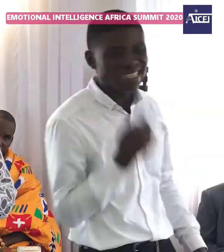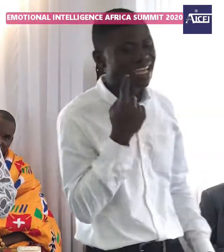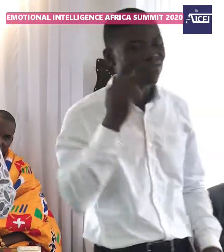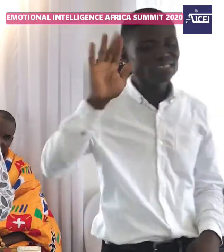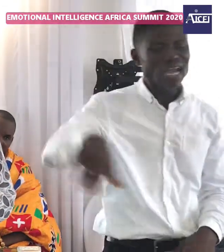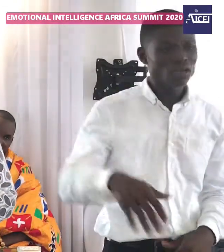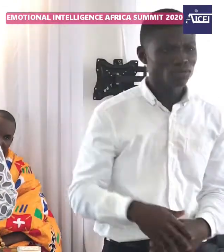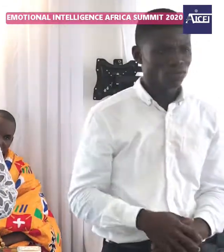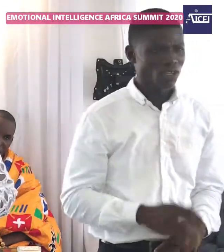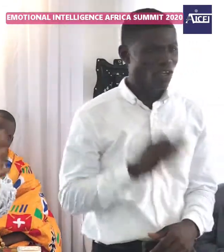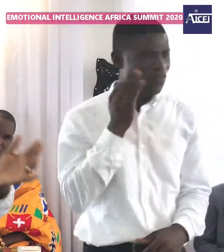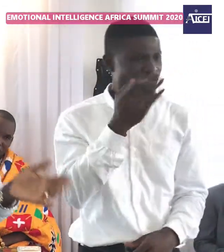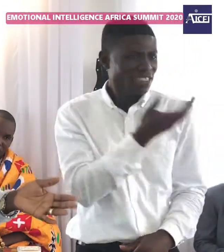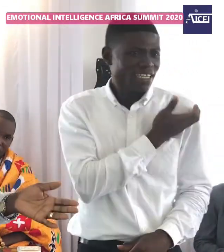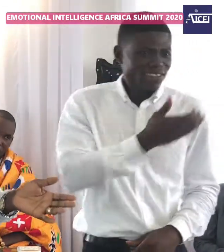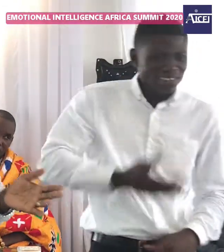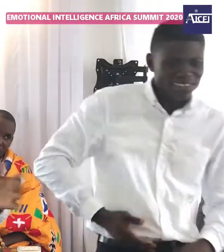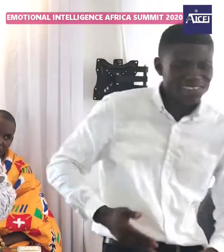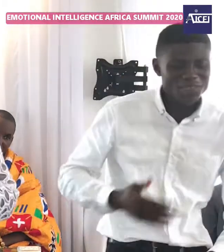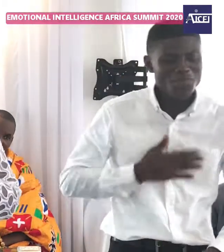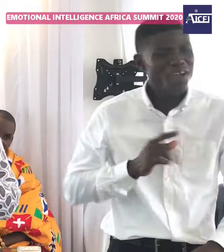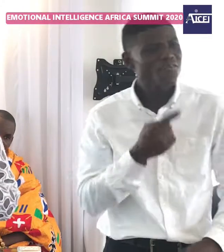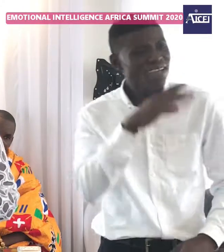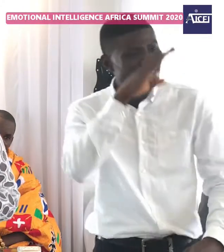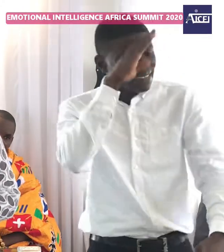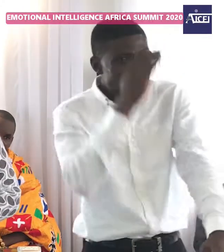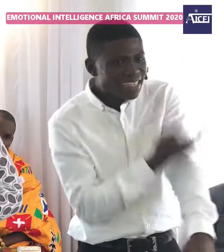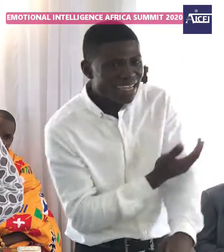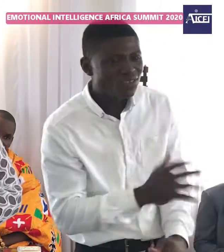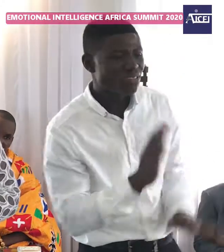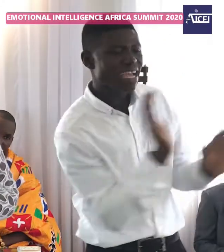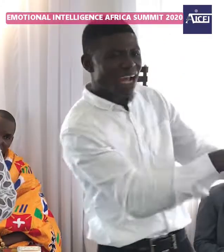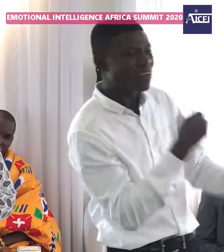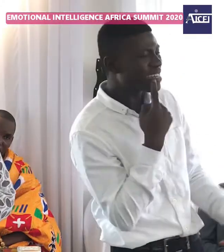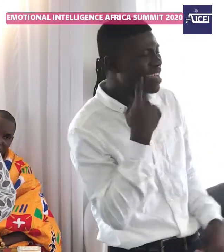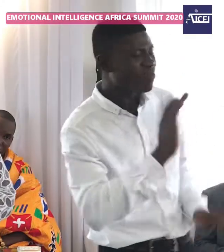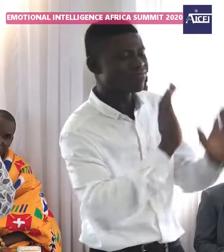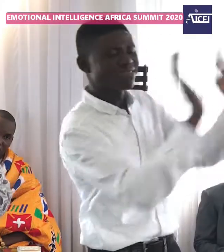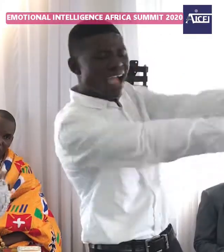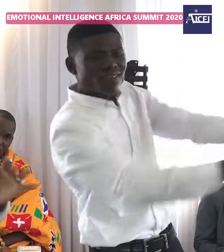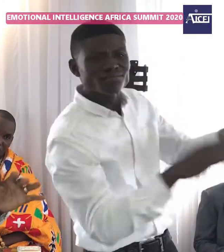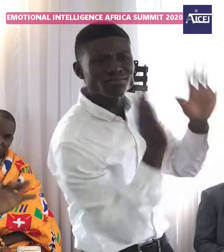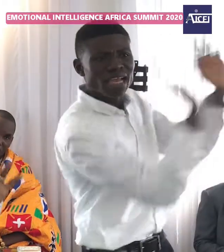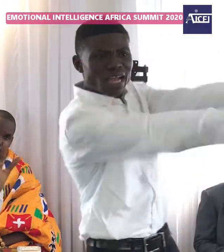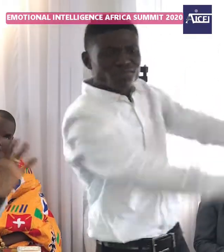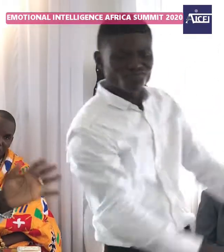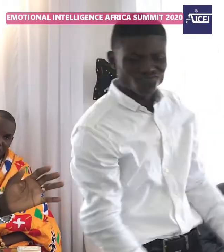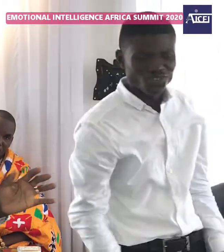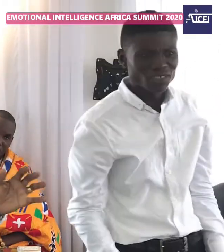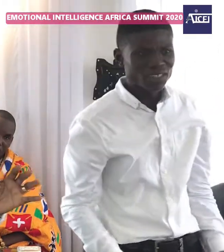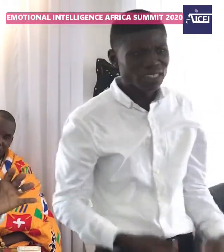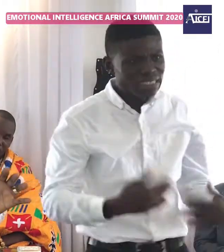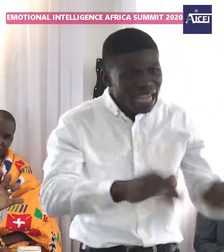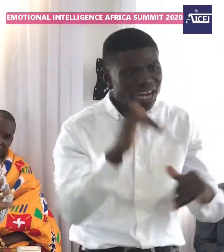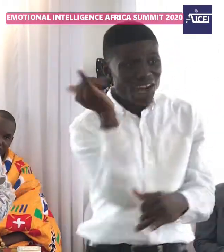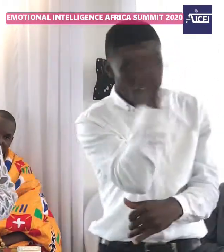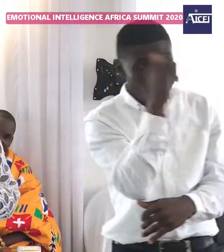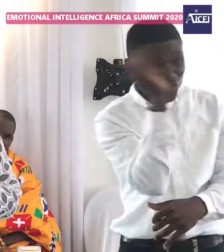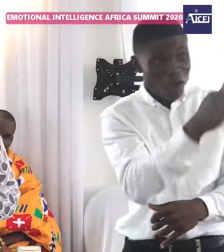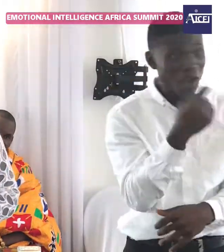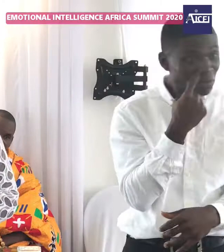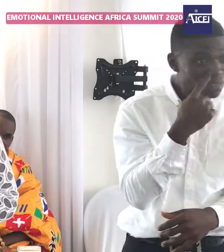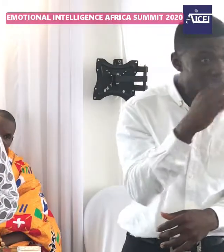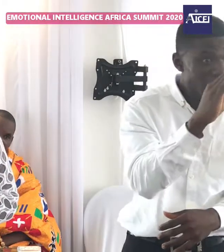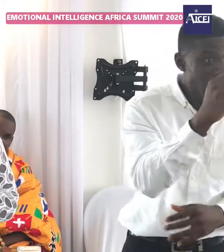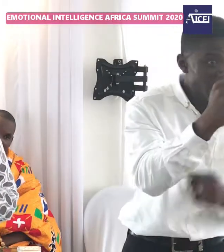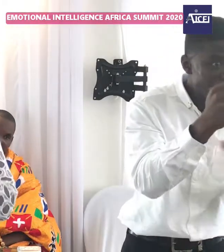oh, Dachi Hene, PSCA, and all the names we give to our young ones, and leave them to fool about, after